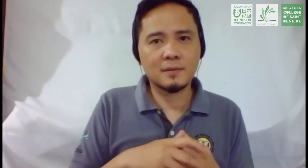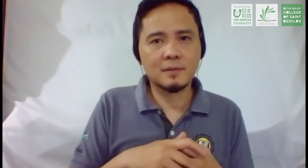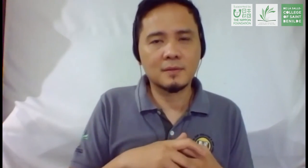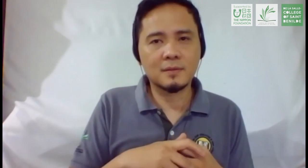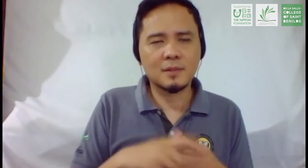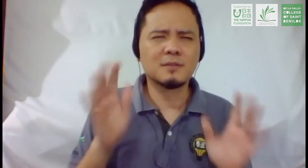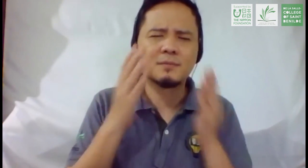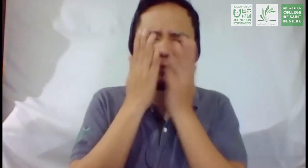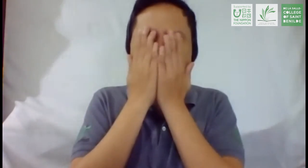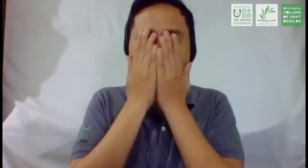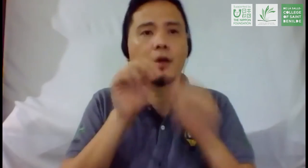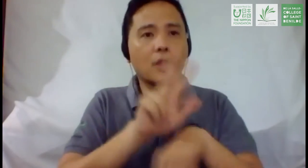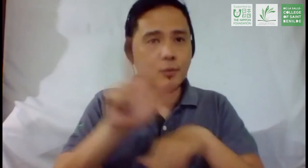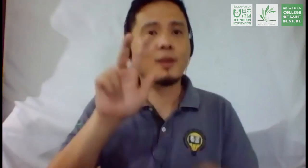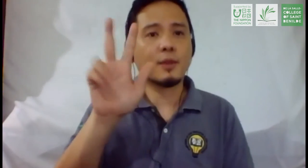3:35?